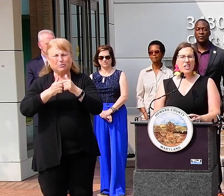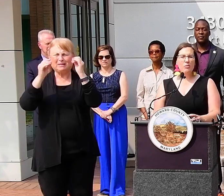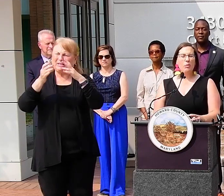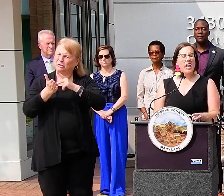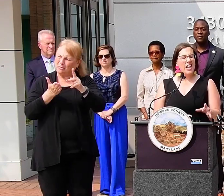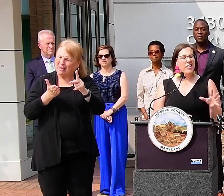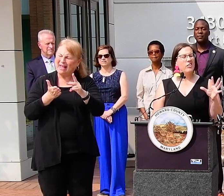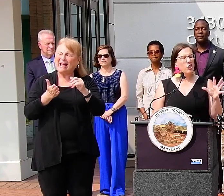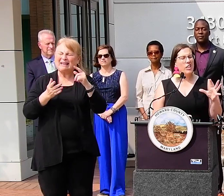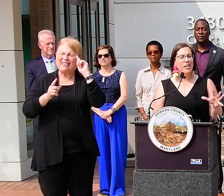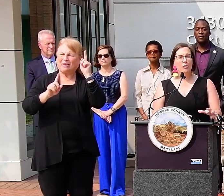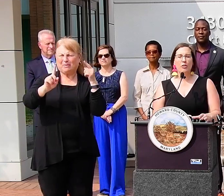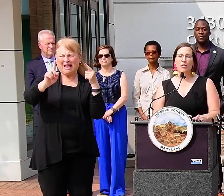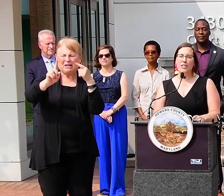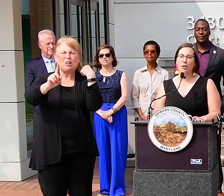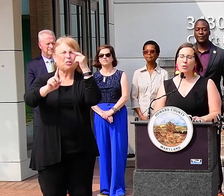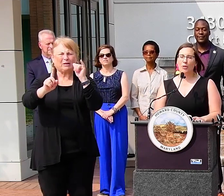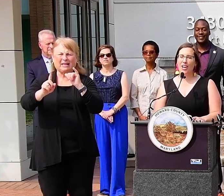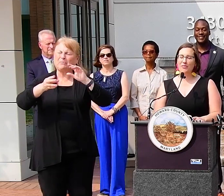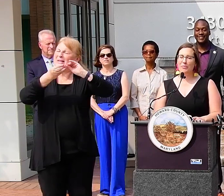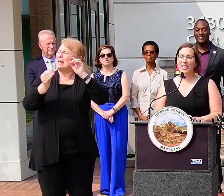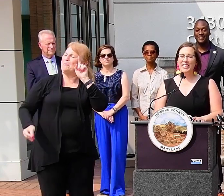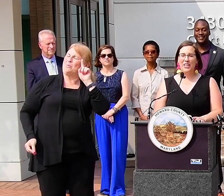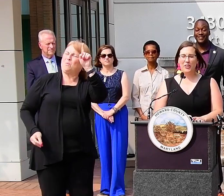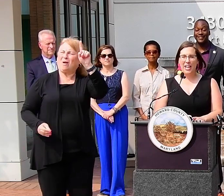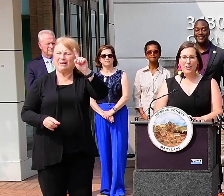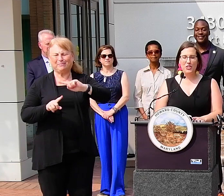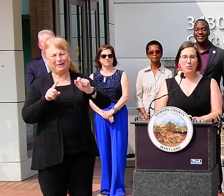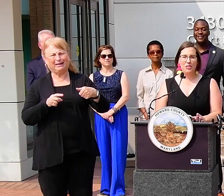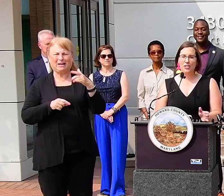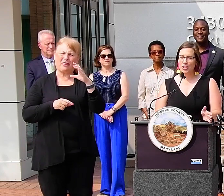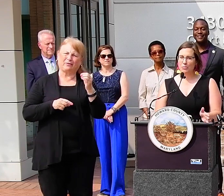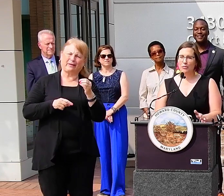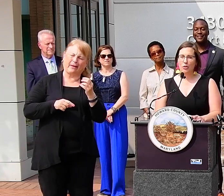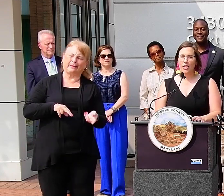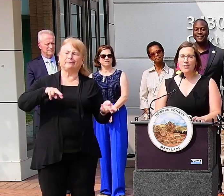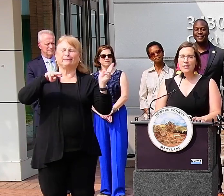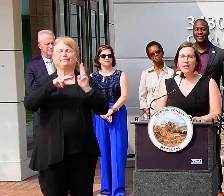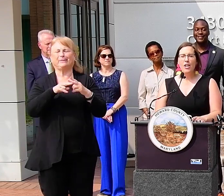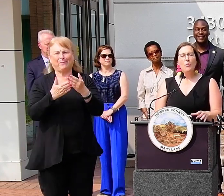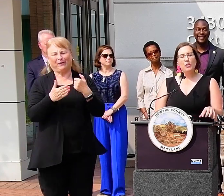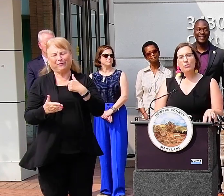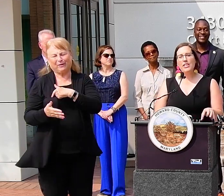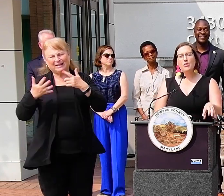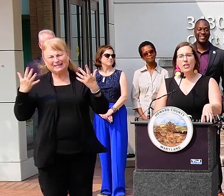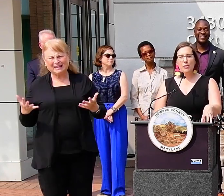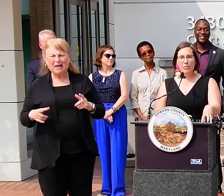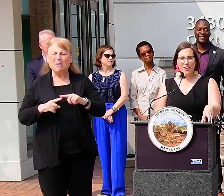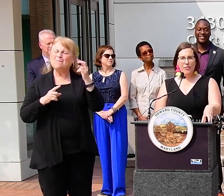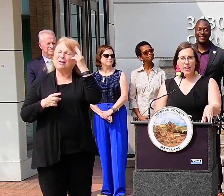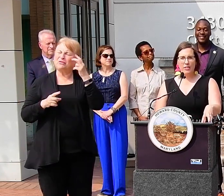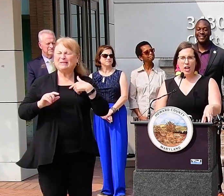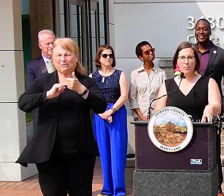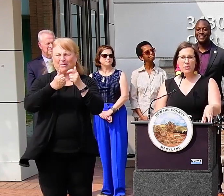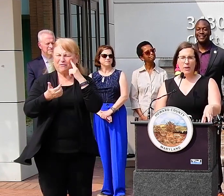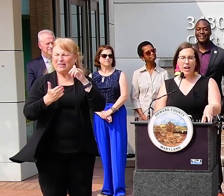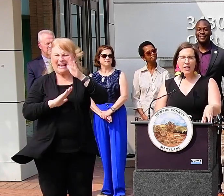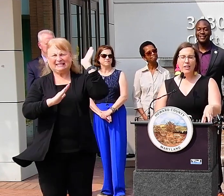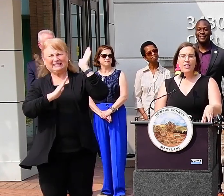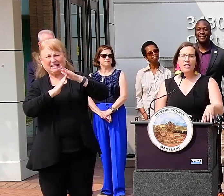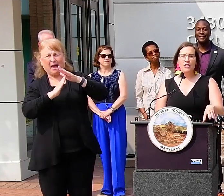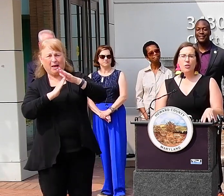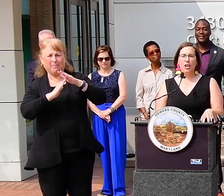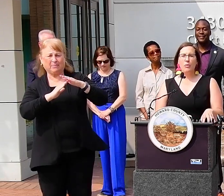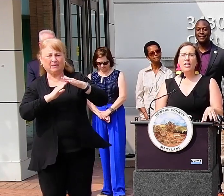And I believe we were headed looking like we were going to be #1, but another county swooped in just before us. But the reason we compete for that top